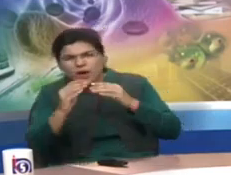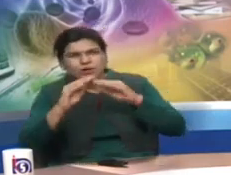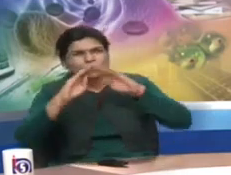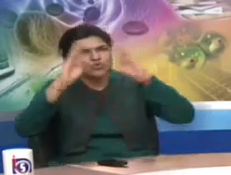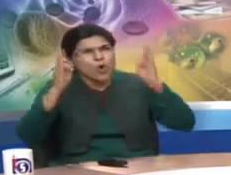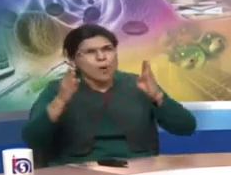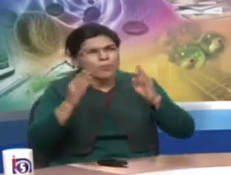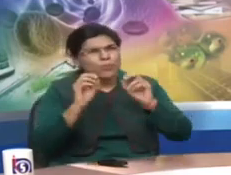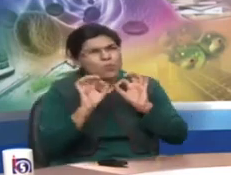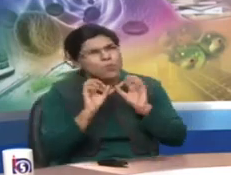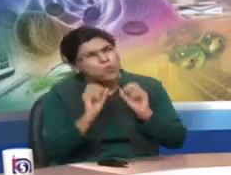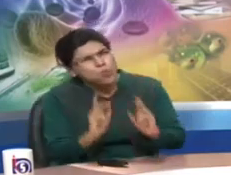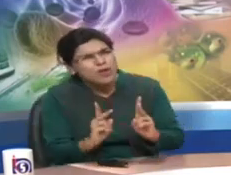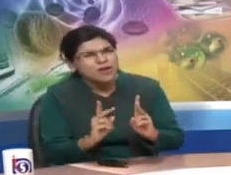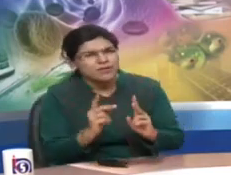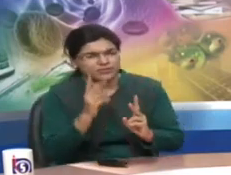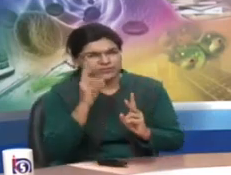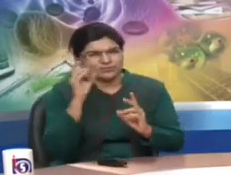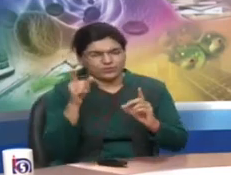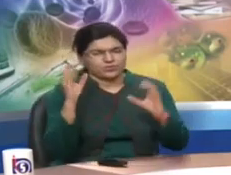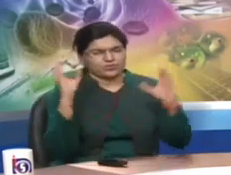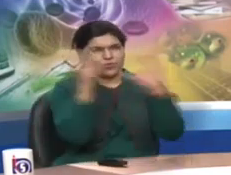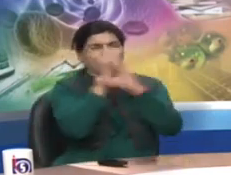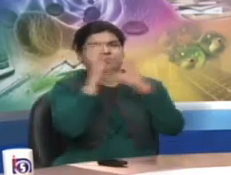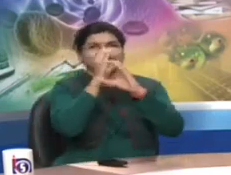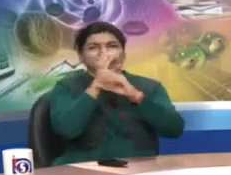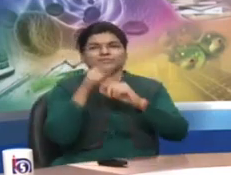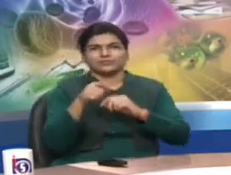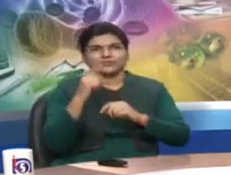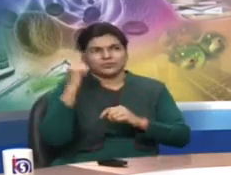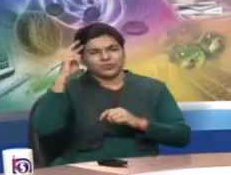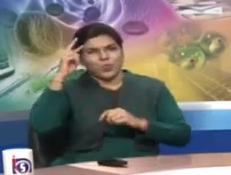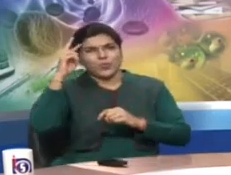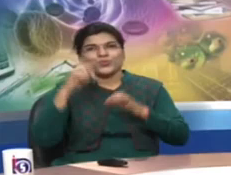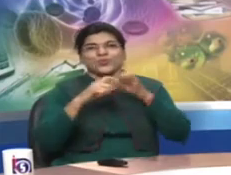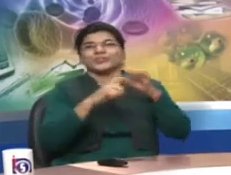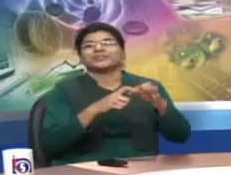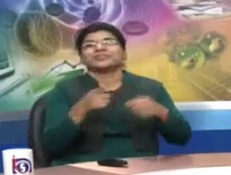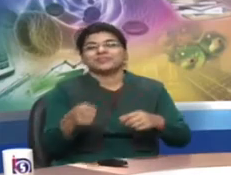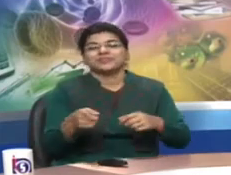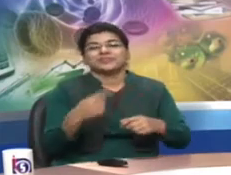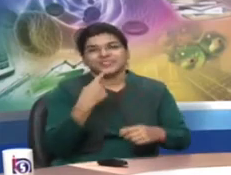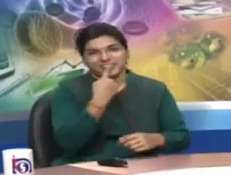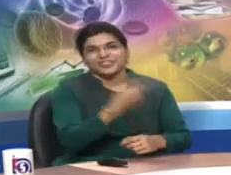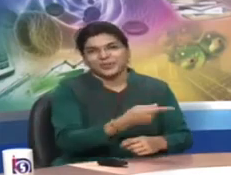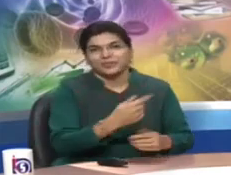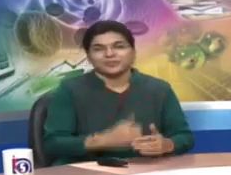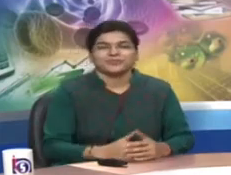question to his father, that you have a departmental store, but do you apply these theorems?